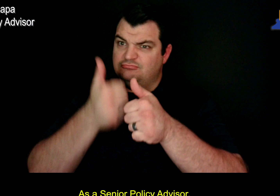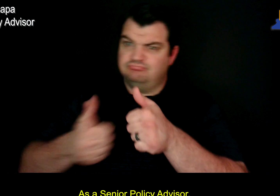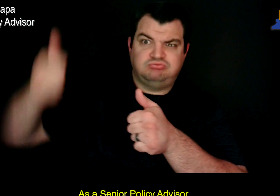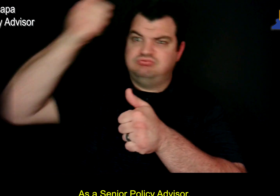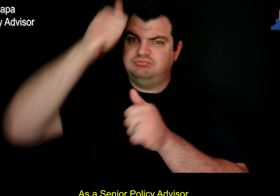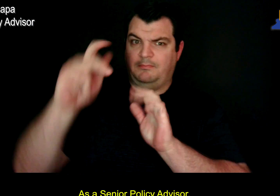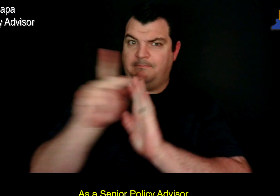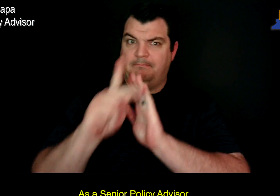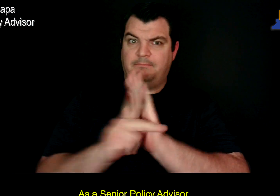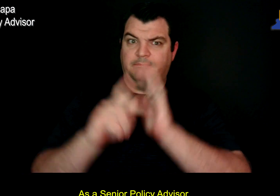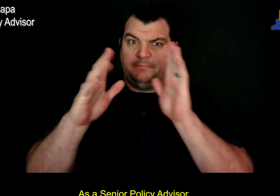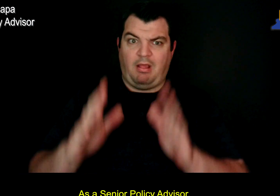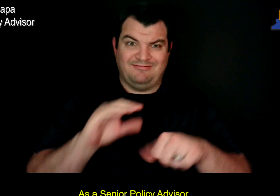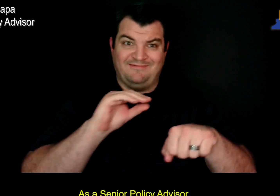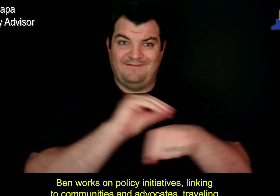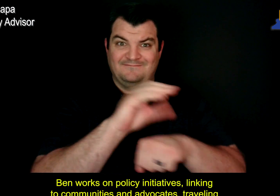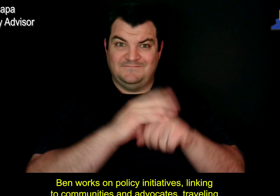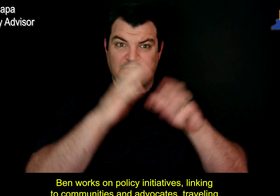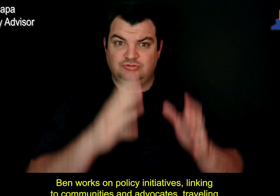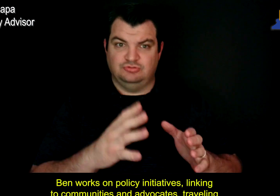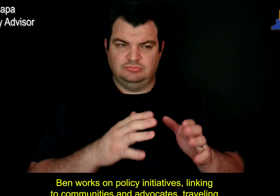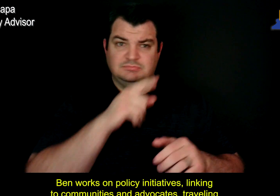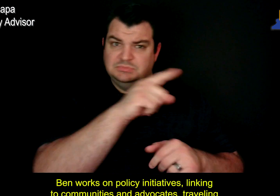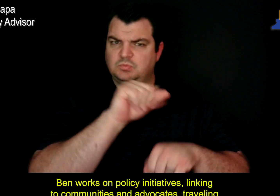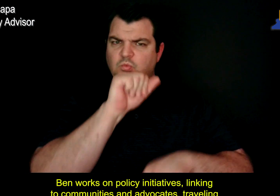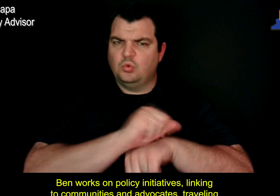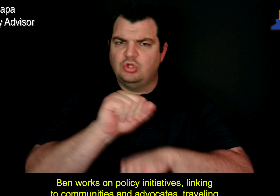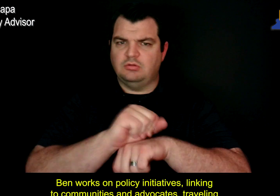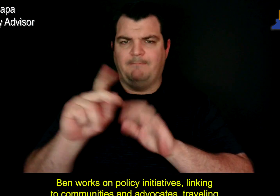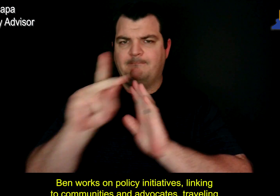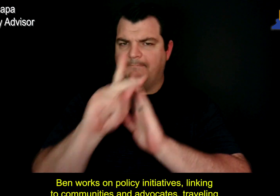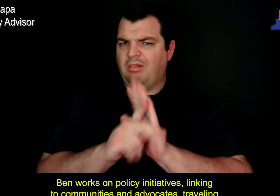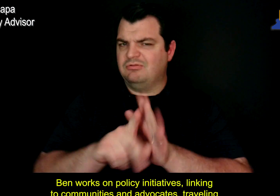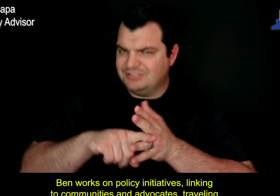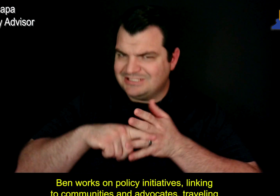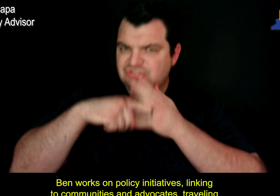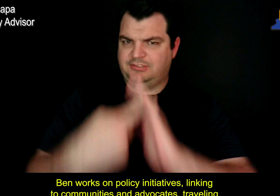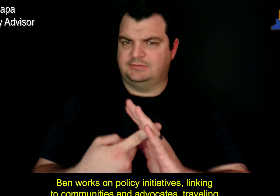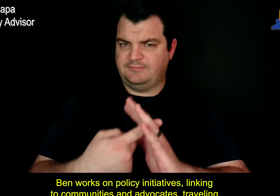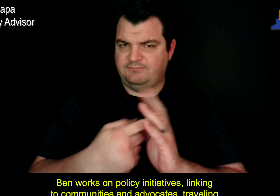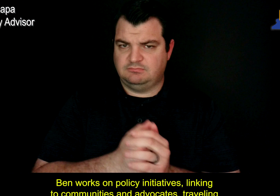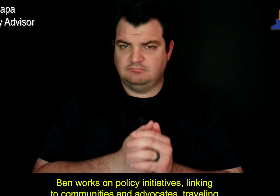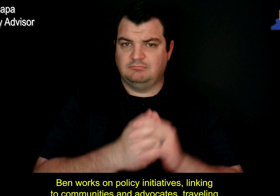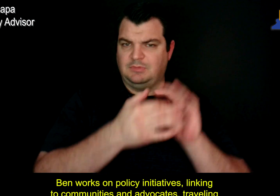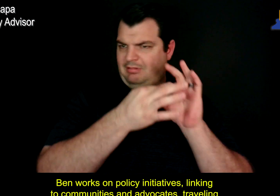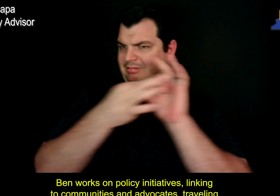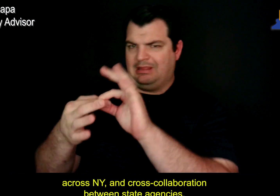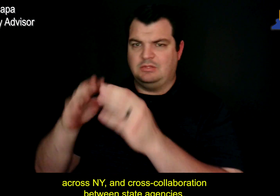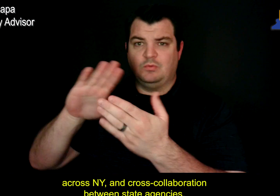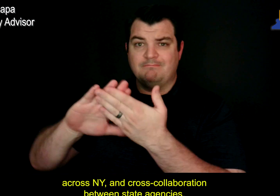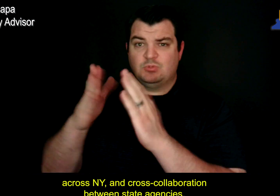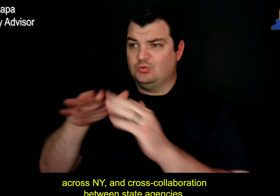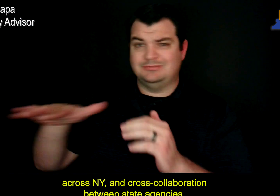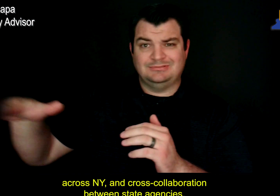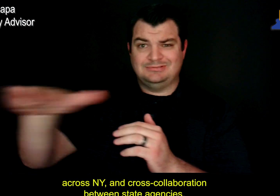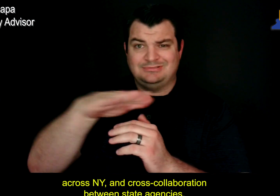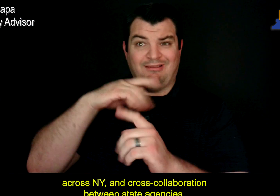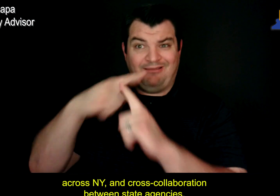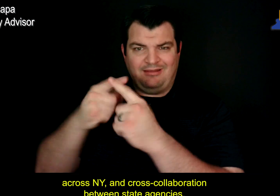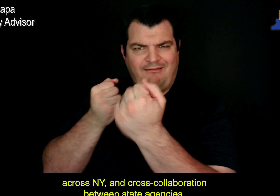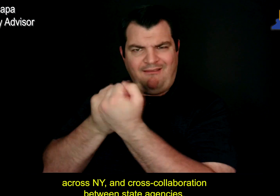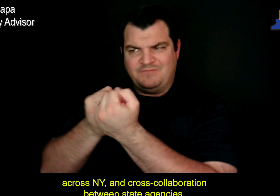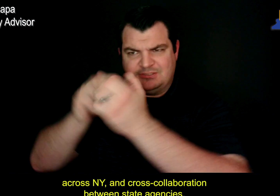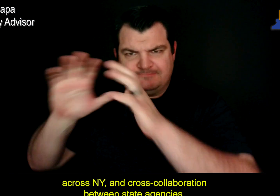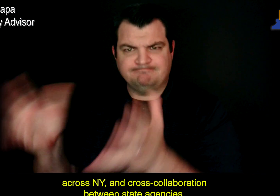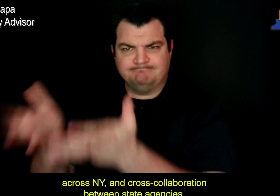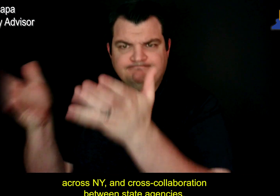As a senior policy advisor, Ben works on policy initiatives linking communities and advocates traveling across New York and